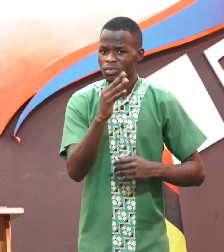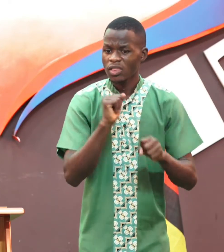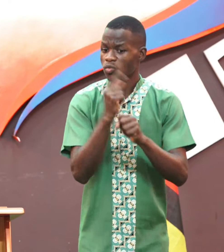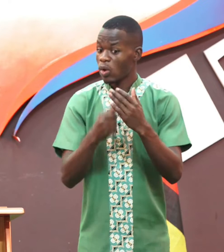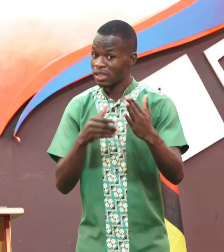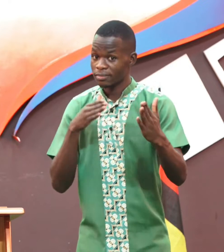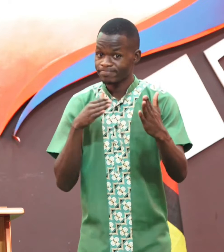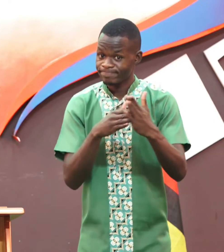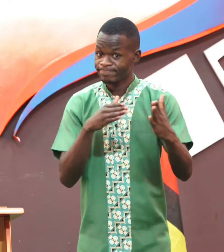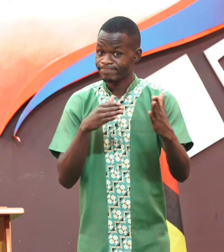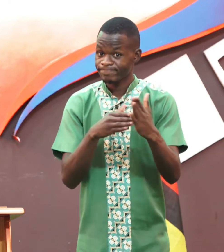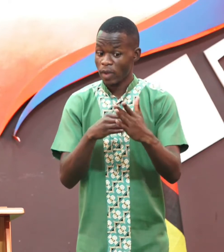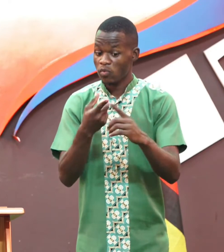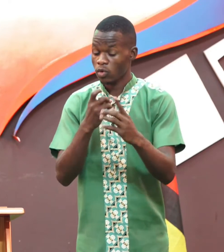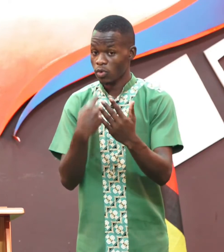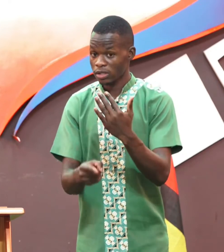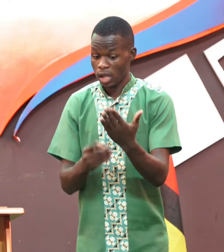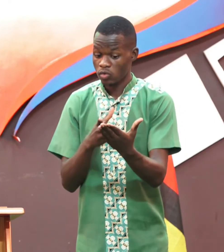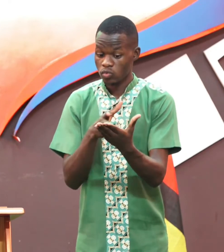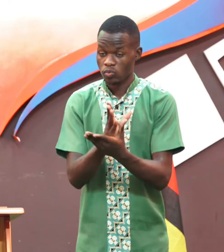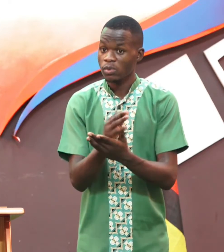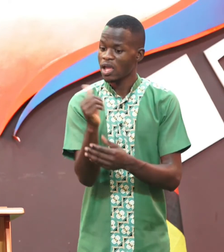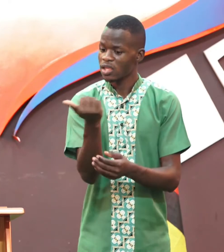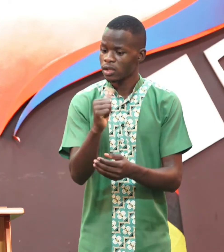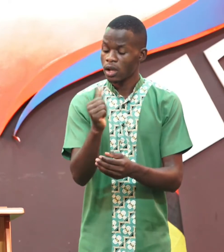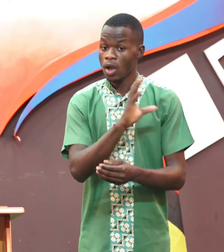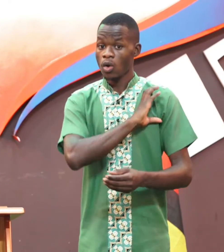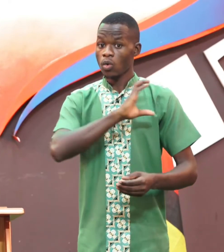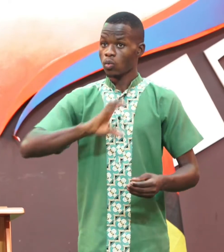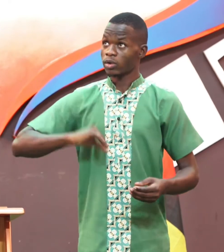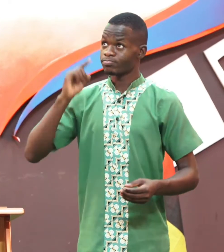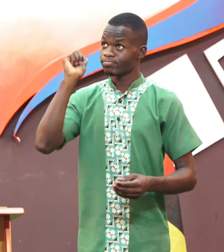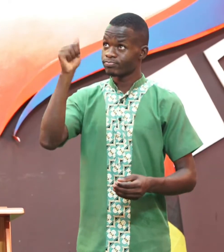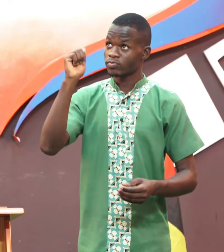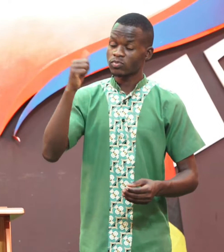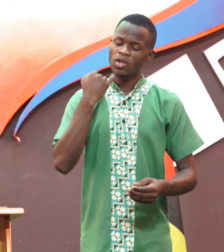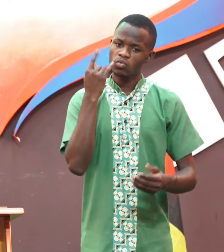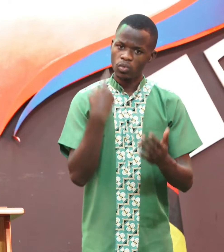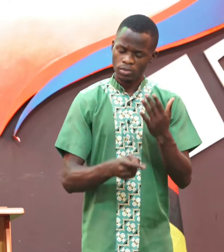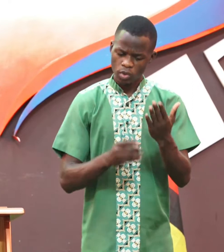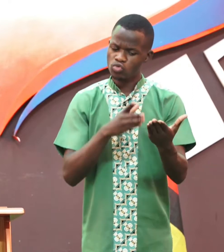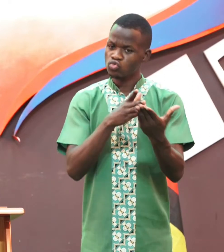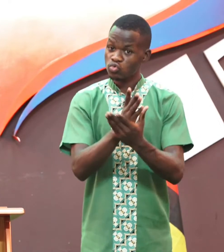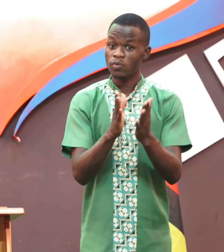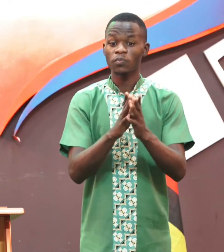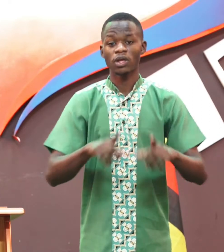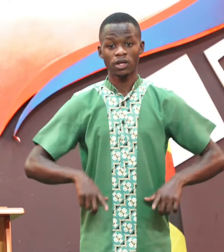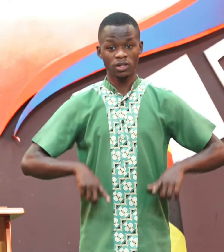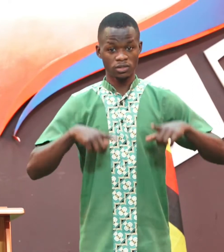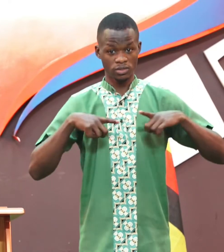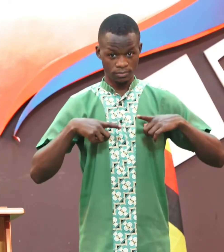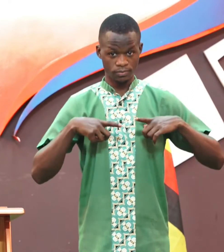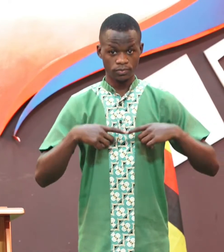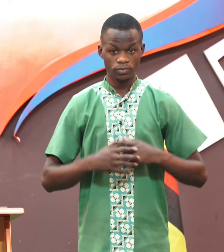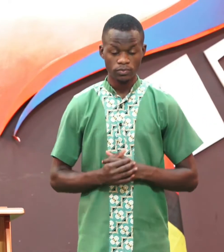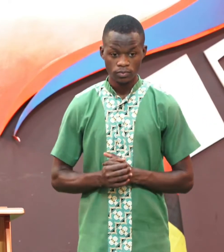mazima ate nga Kristo ye mazima bwe bulamu. He has told us that some things we speak out and say cause